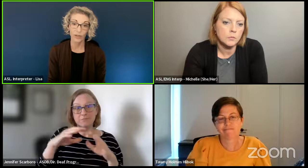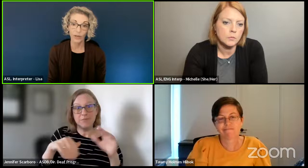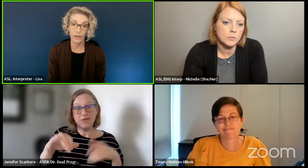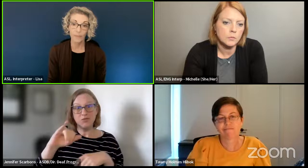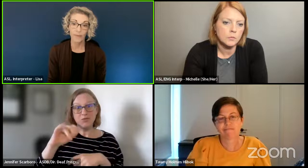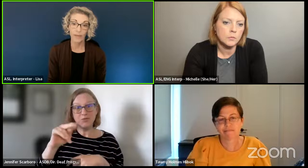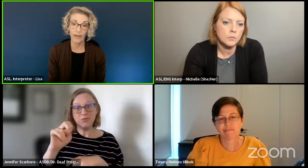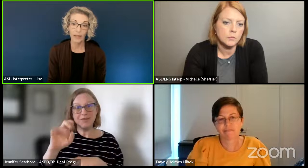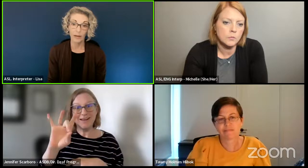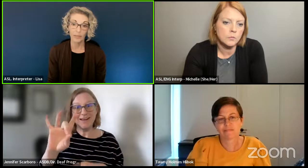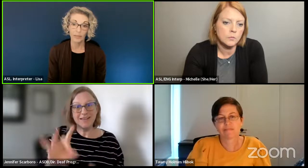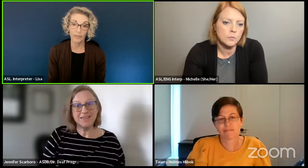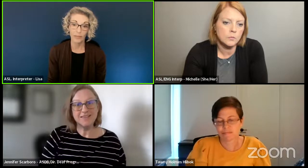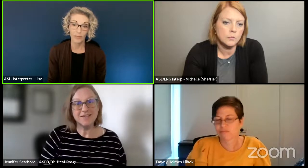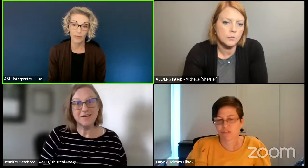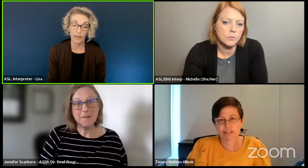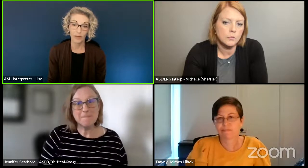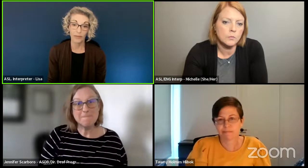recommendations to